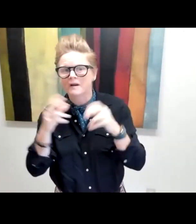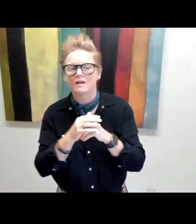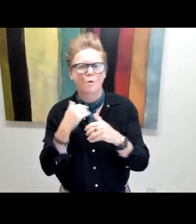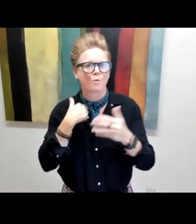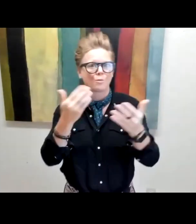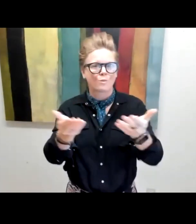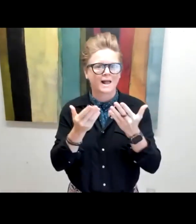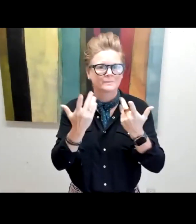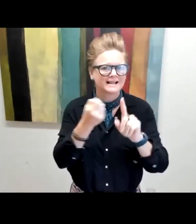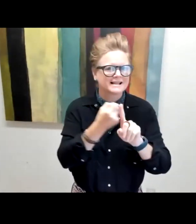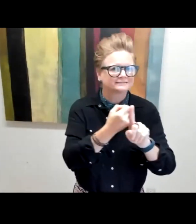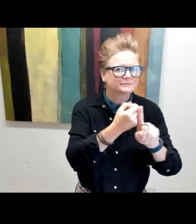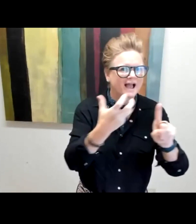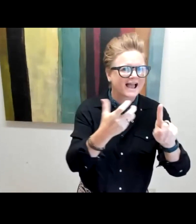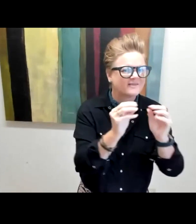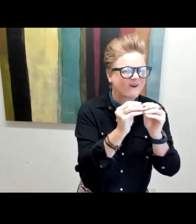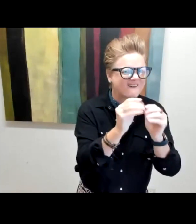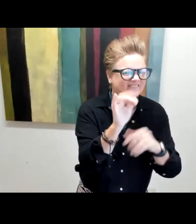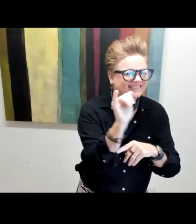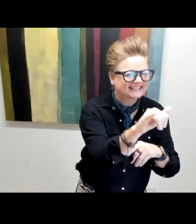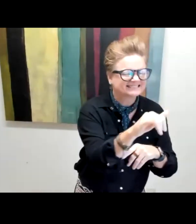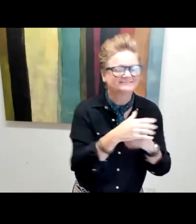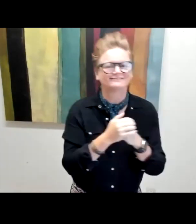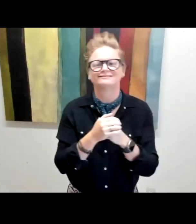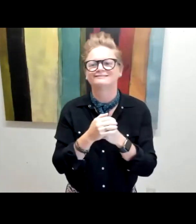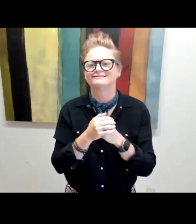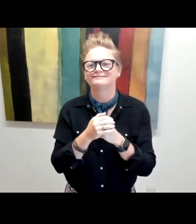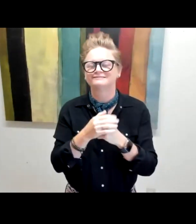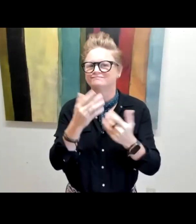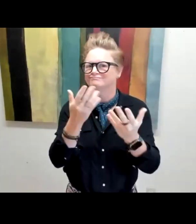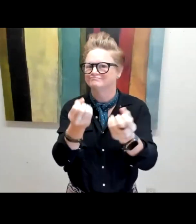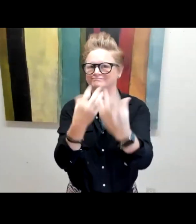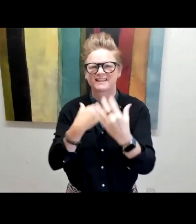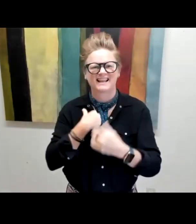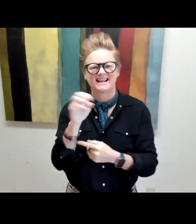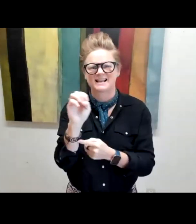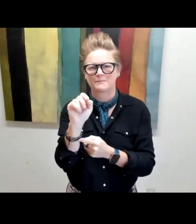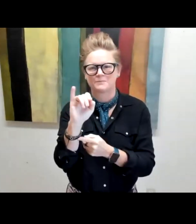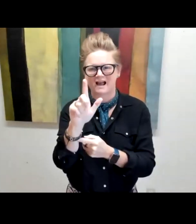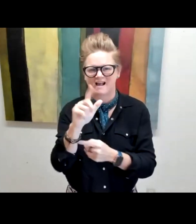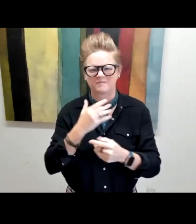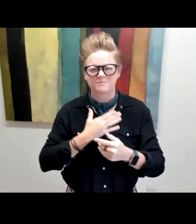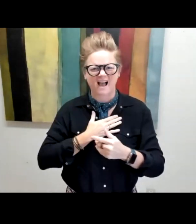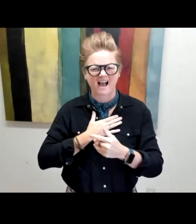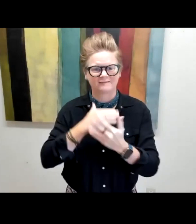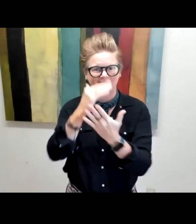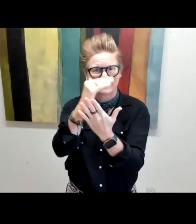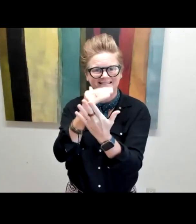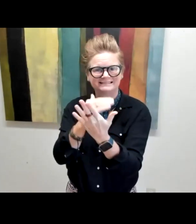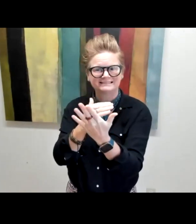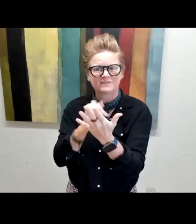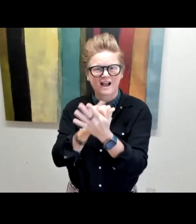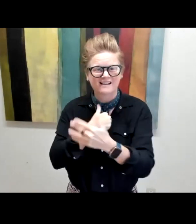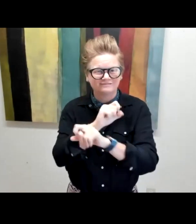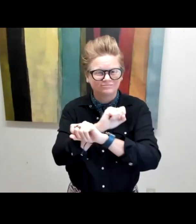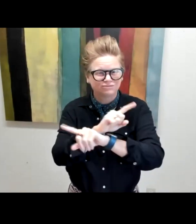welcome ideas, new topics, new themes, areas for expansion. Please go ahead and send us an